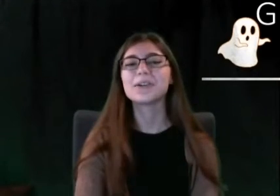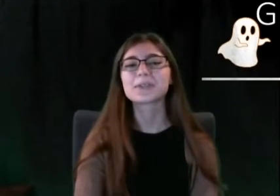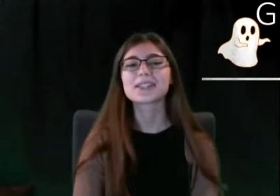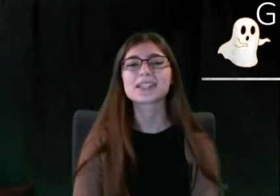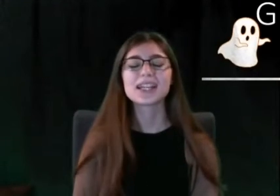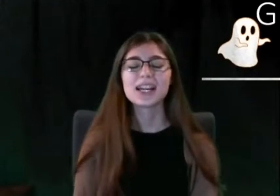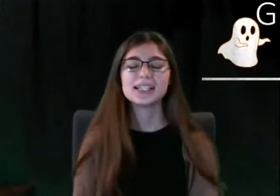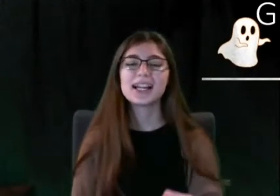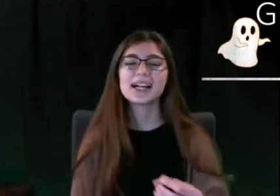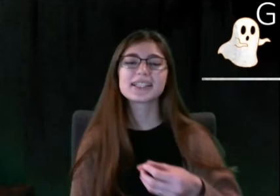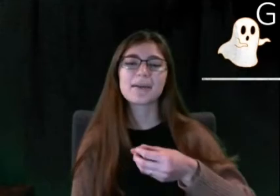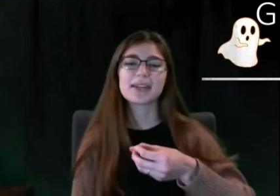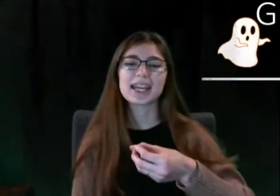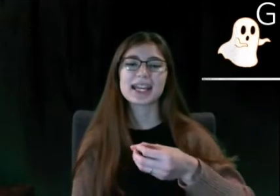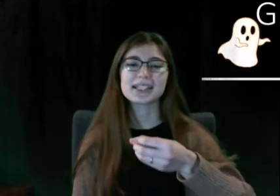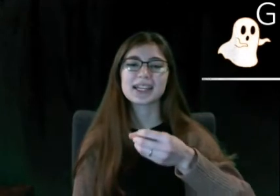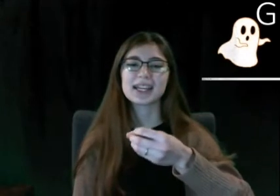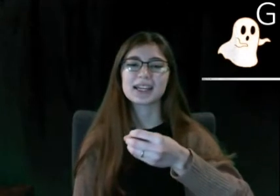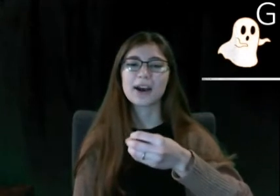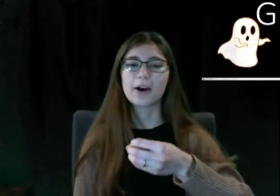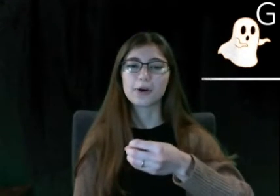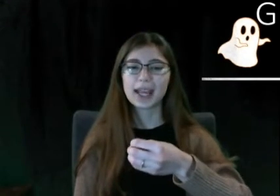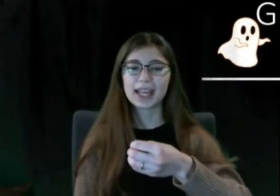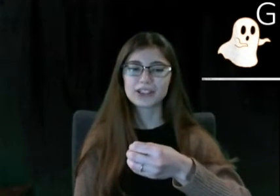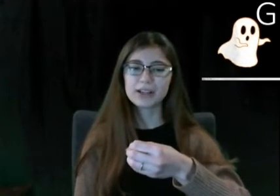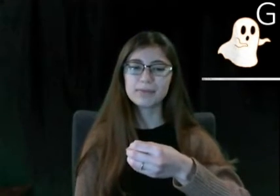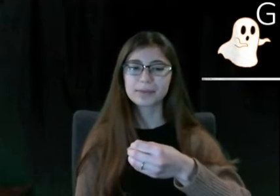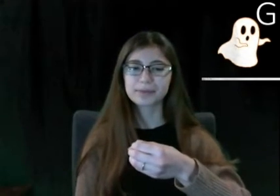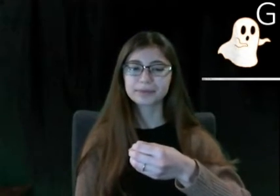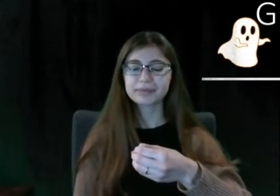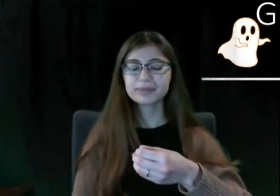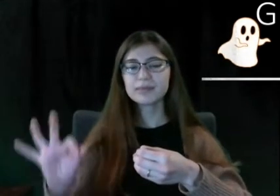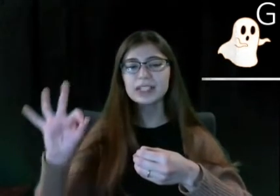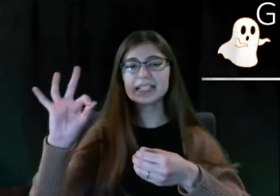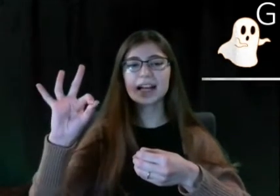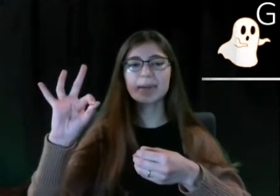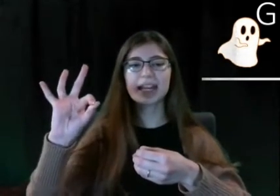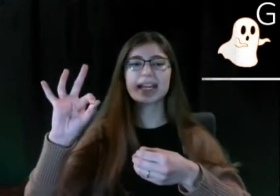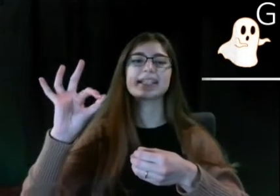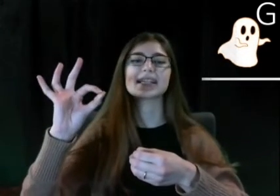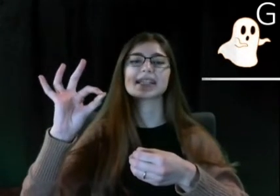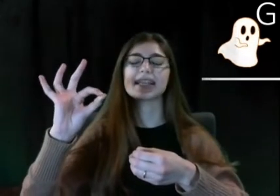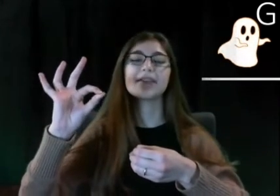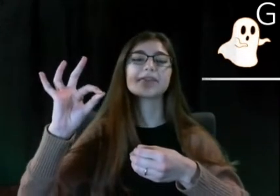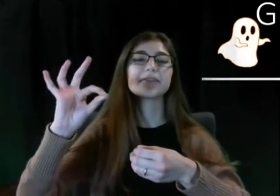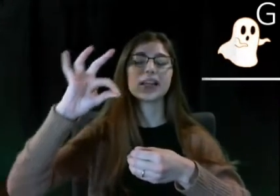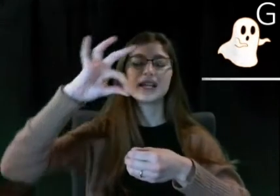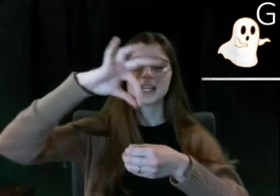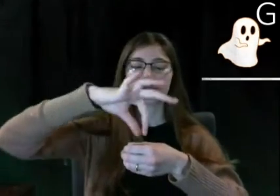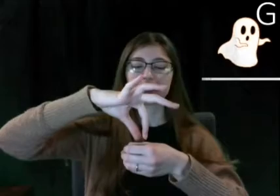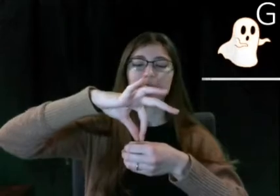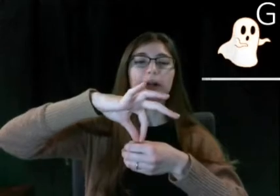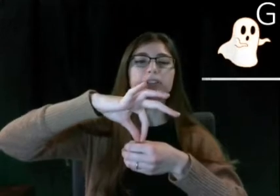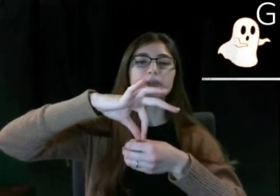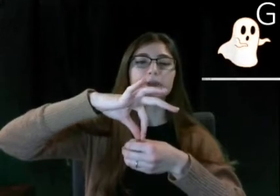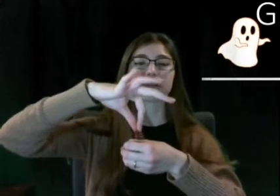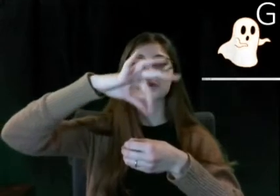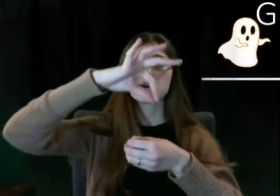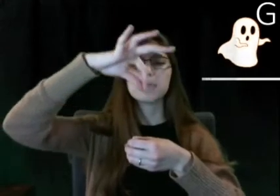Ghost. Non-dominant hand in an O hand shape. Dominant hand is an F, and you are just going to pull